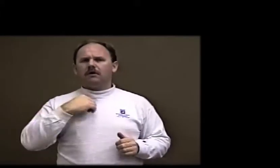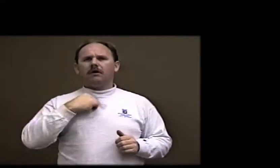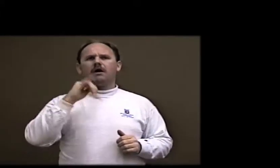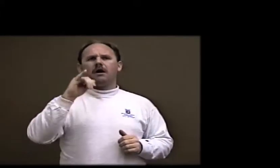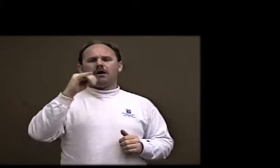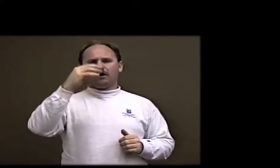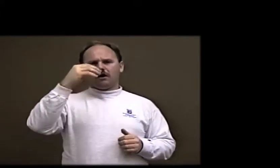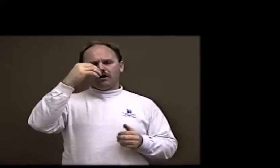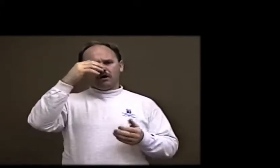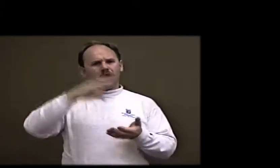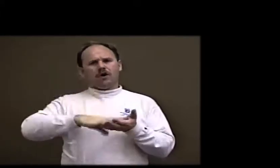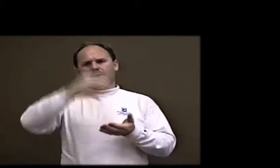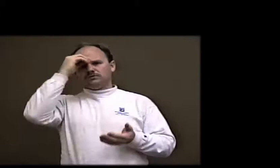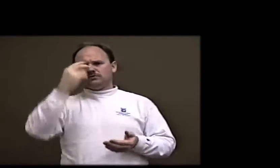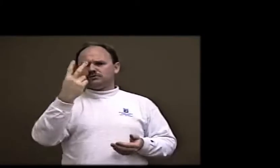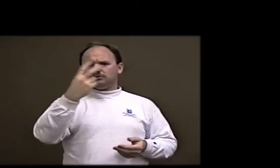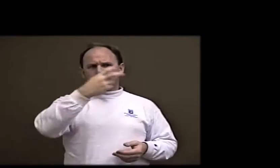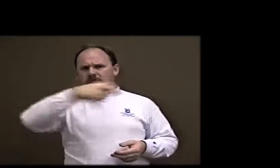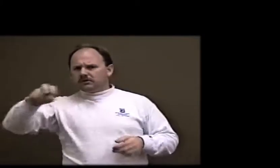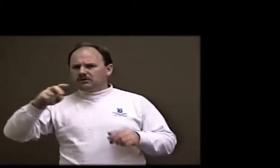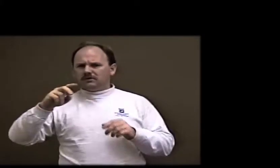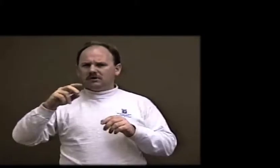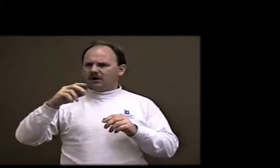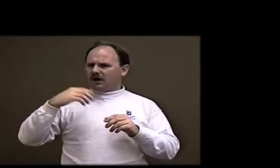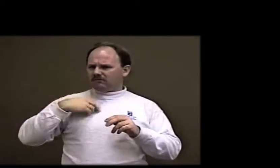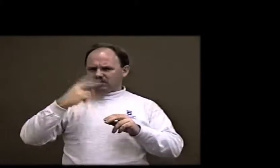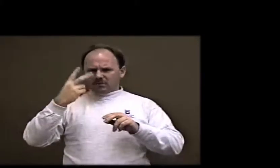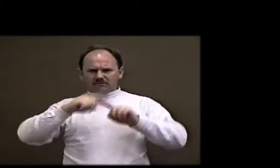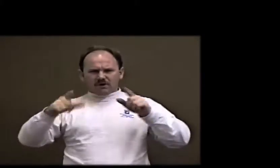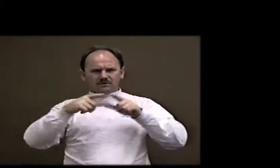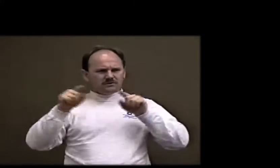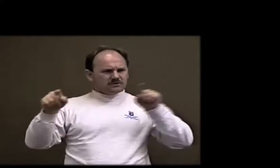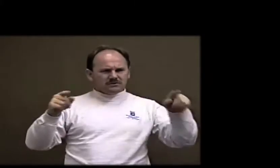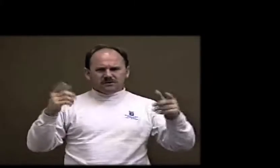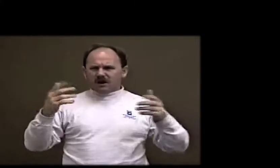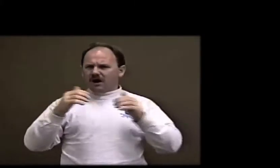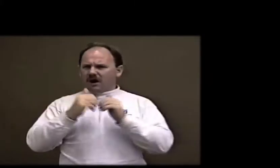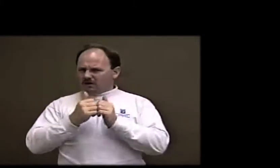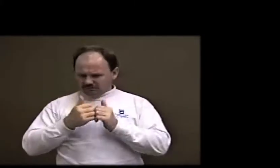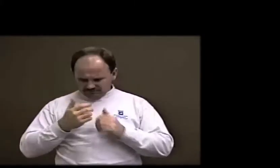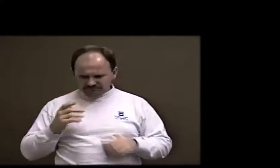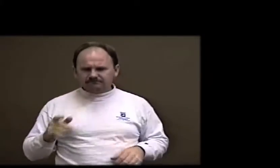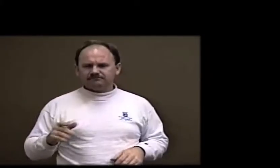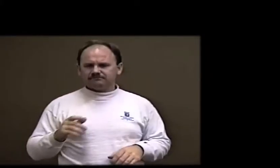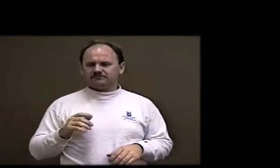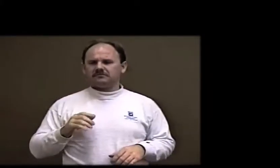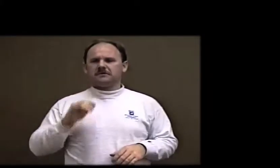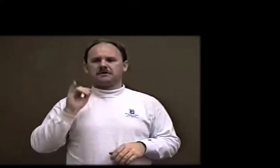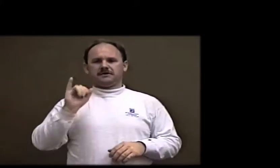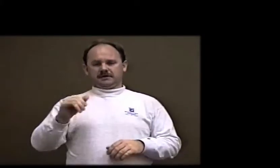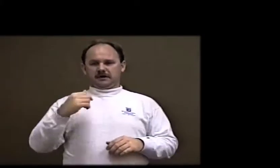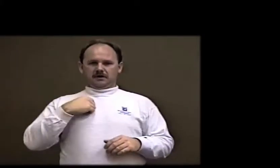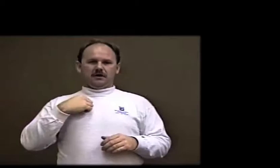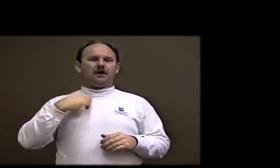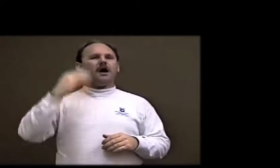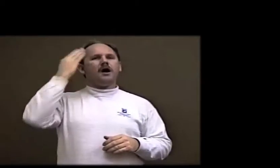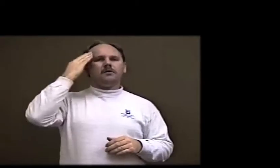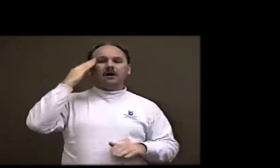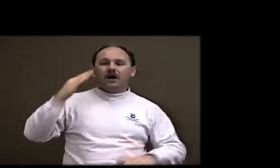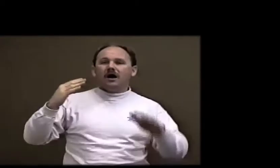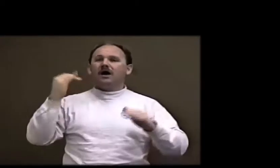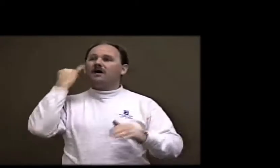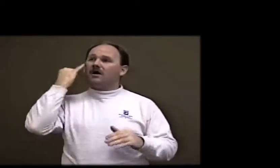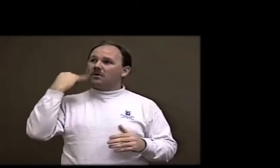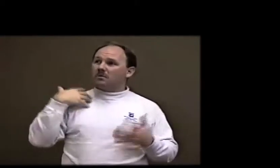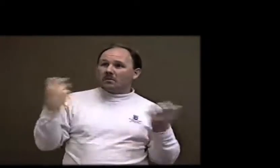deaf. I grew up watching a lot of Auslan Sign Language, but I wasn't exposed to English. I remember